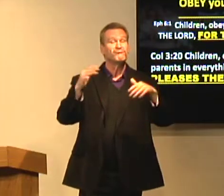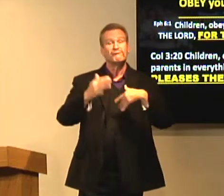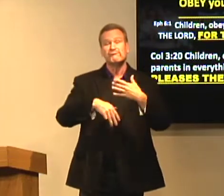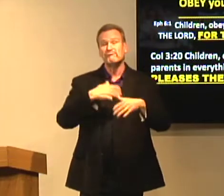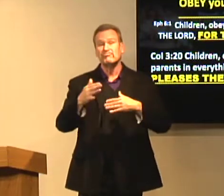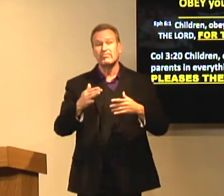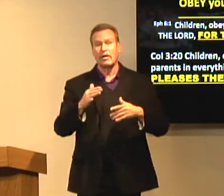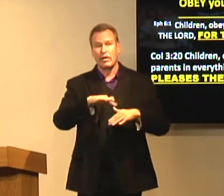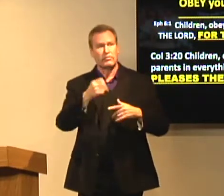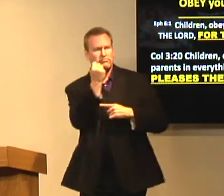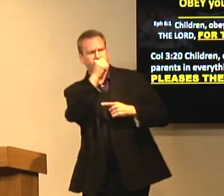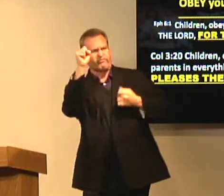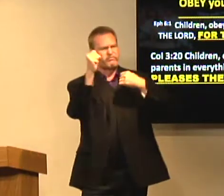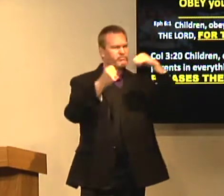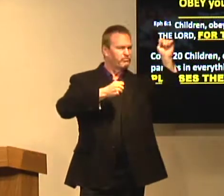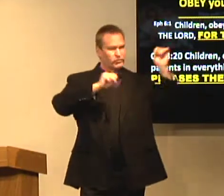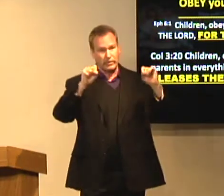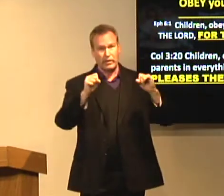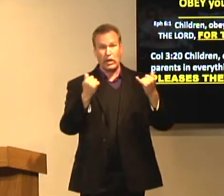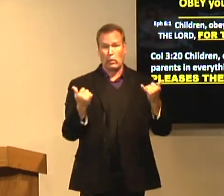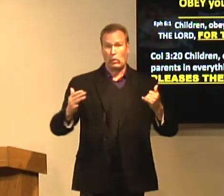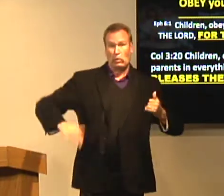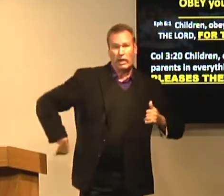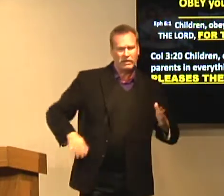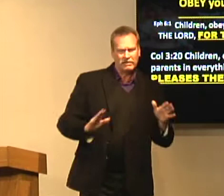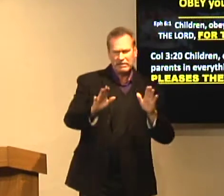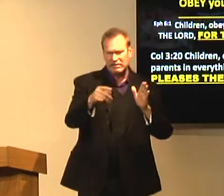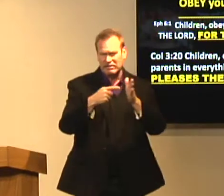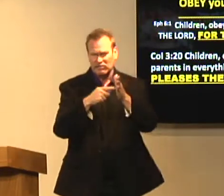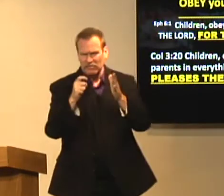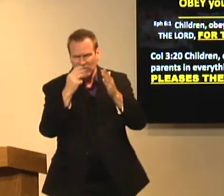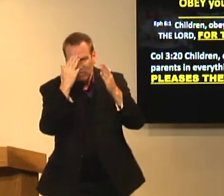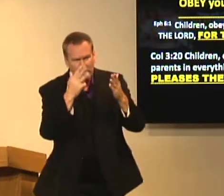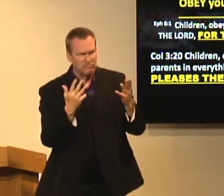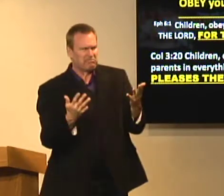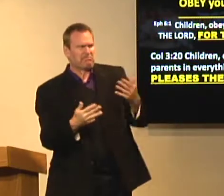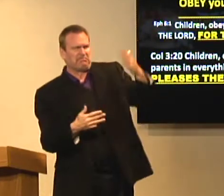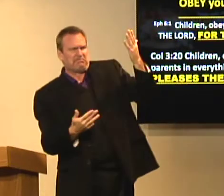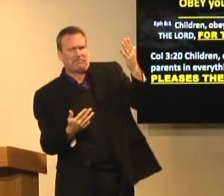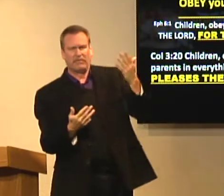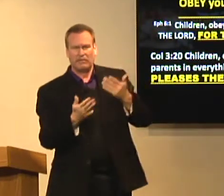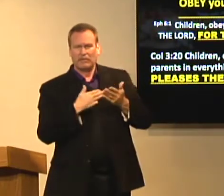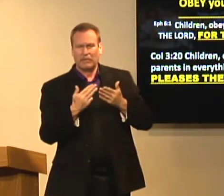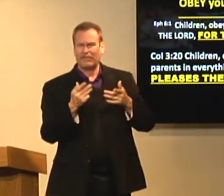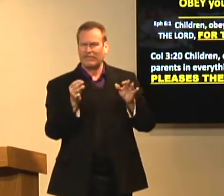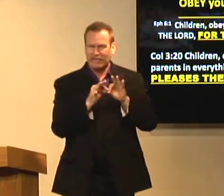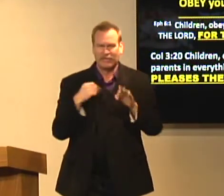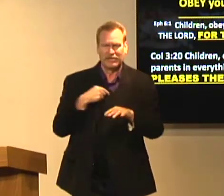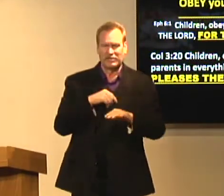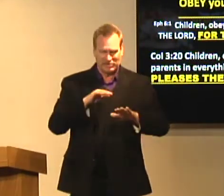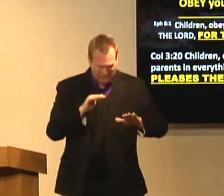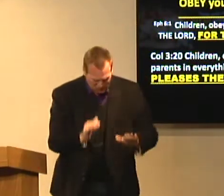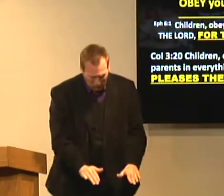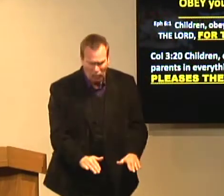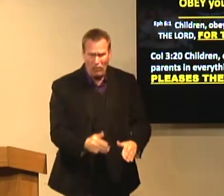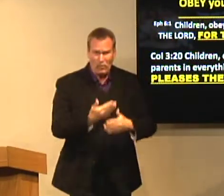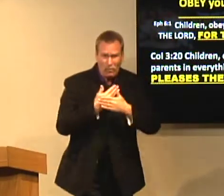They're just like, oh, whatever. And their kids are in rebellion. And then it's too late, and they're showing them this command, but it's too late. So it's important that